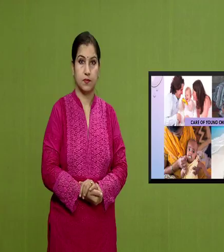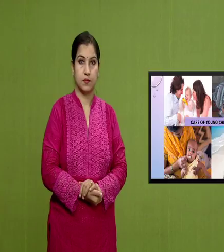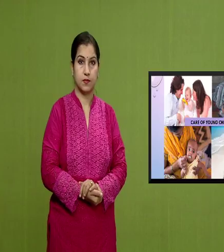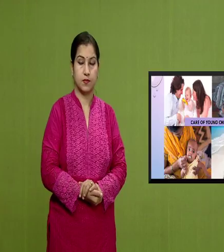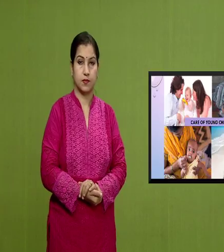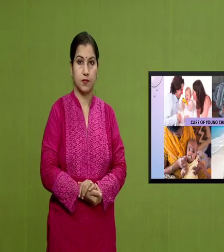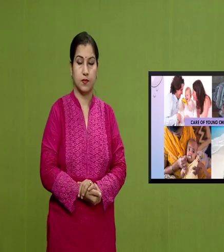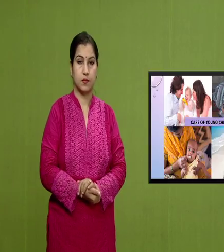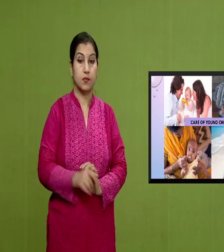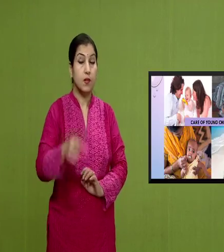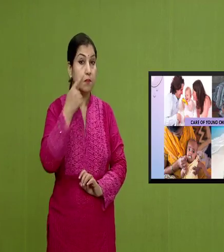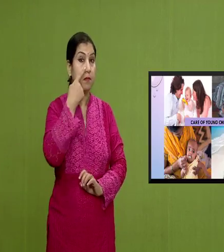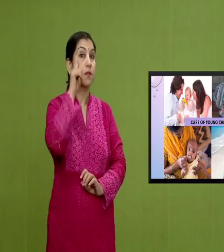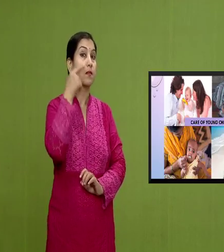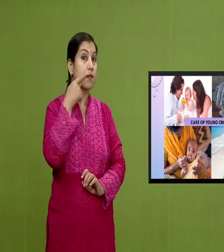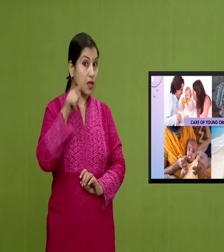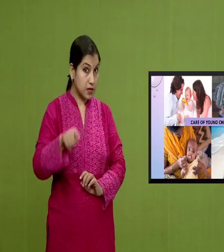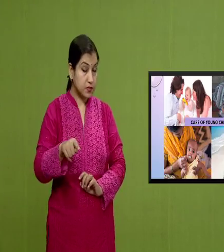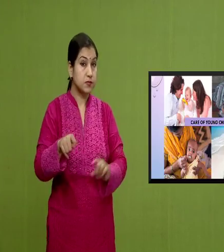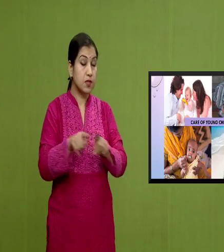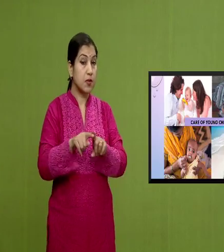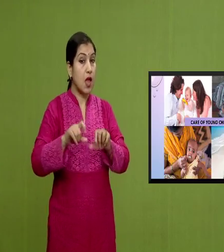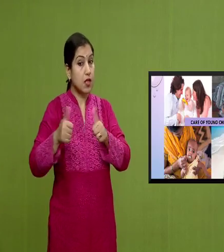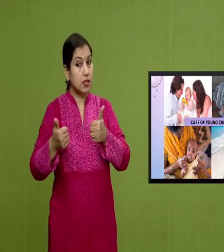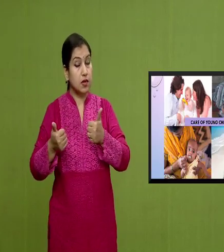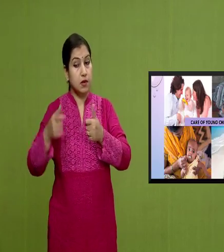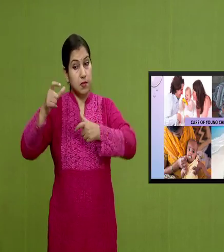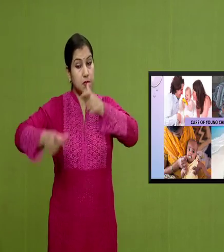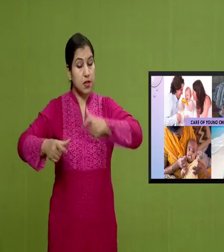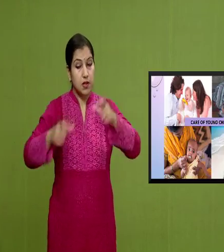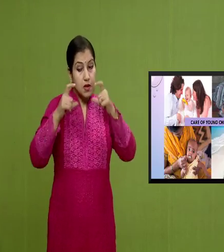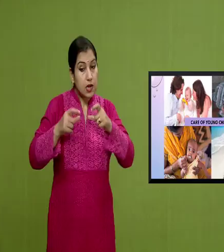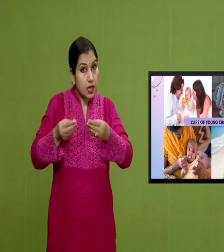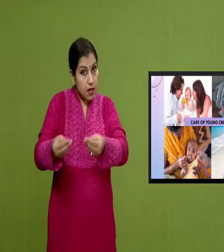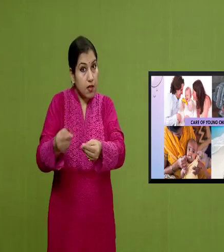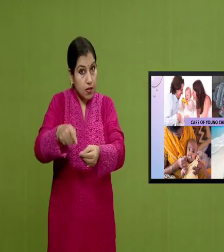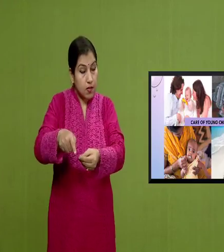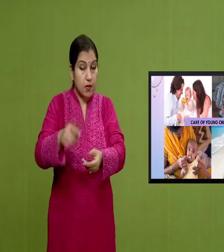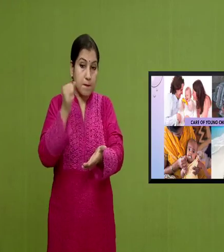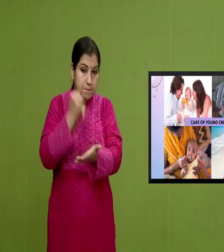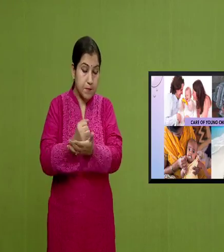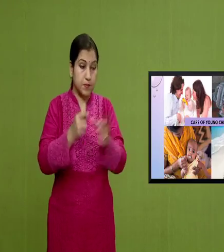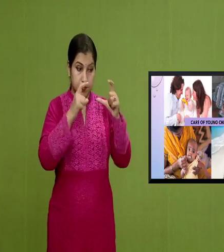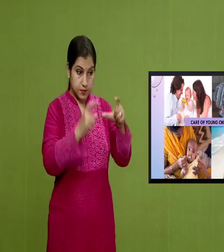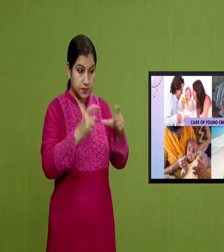The parents and other caregivers must take care of